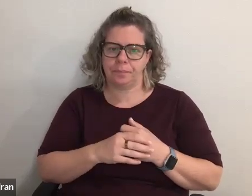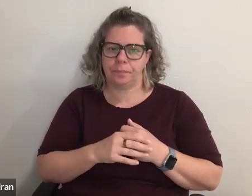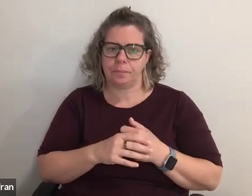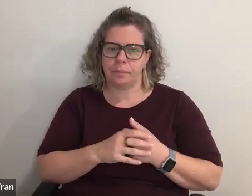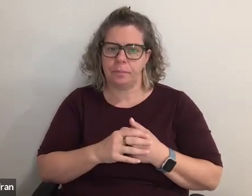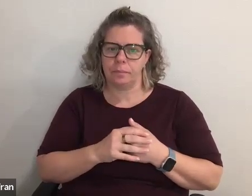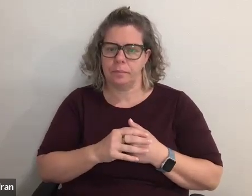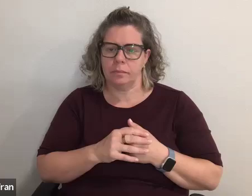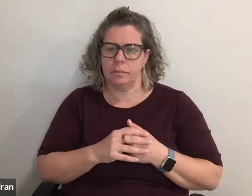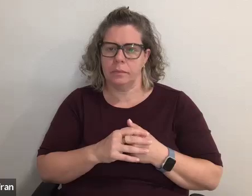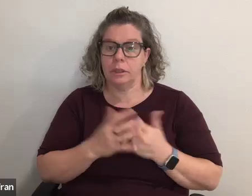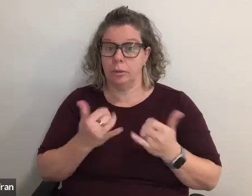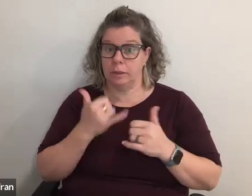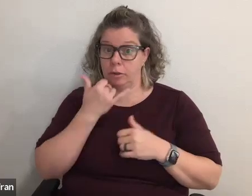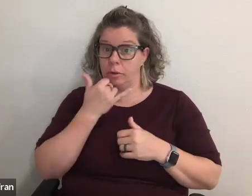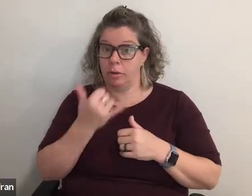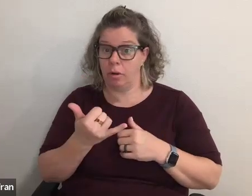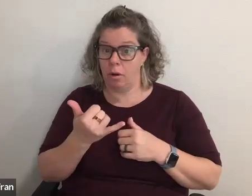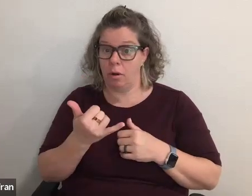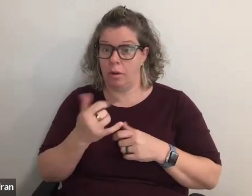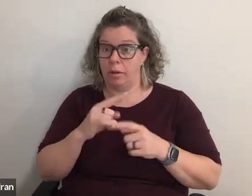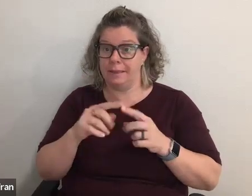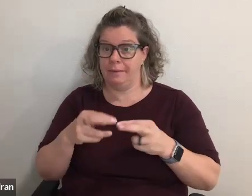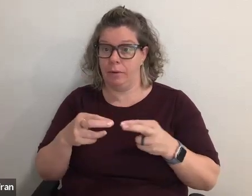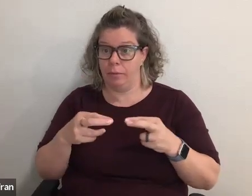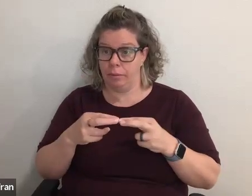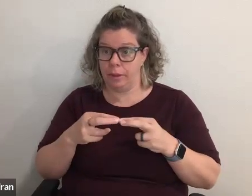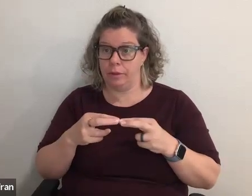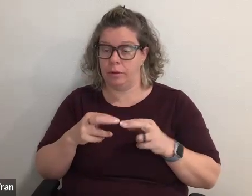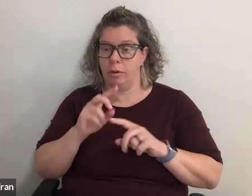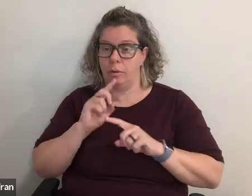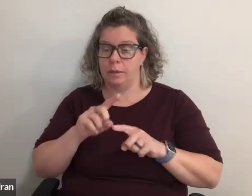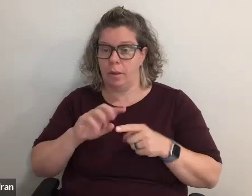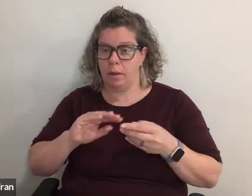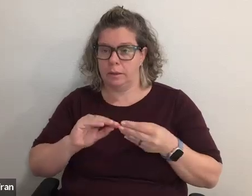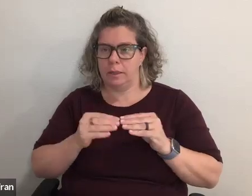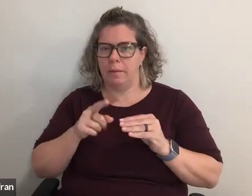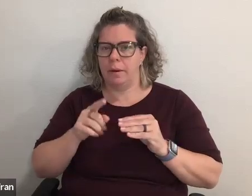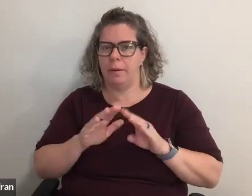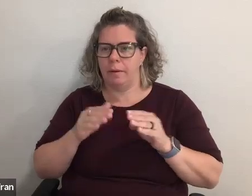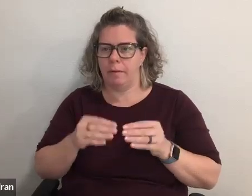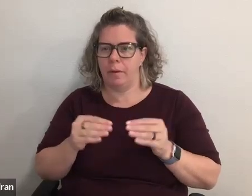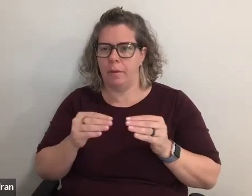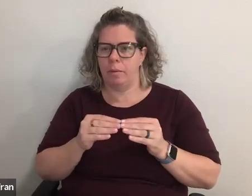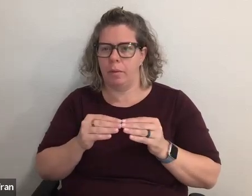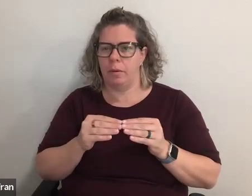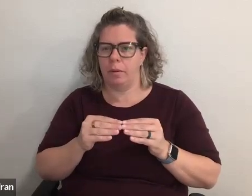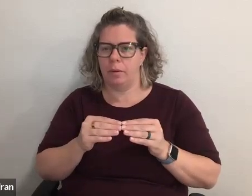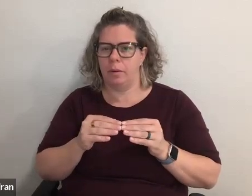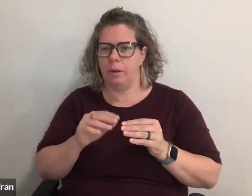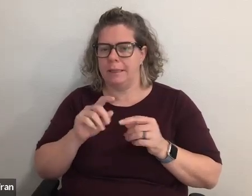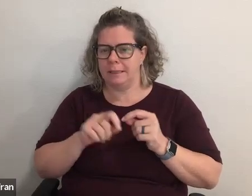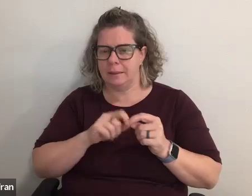call those different regions, but they're going to be focused more on, I think, designated exams,